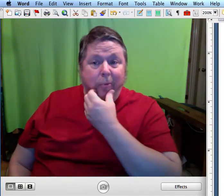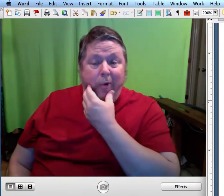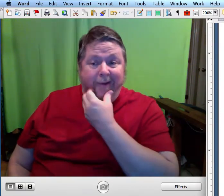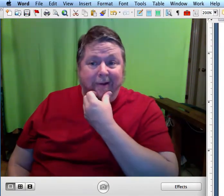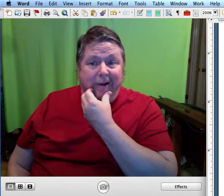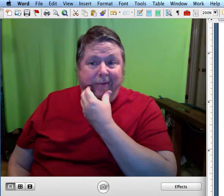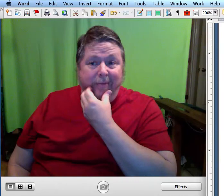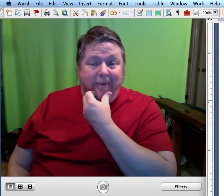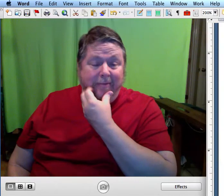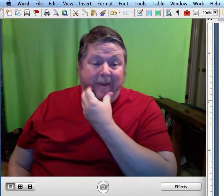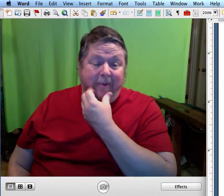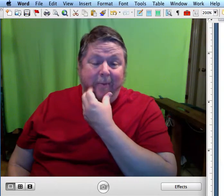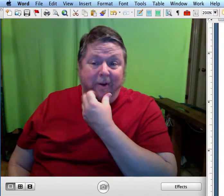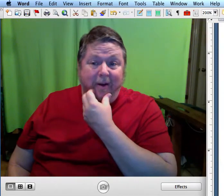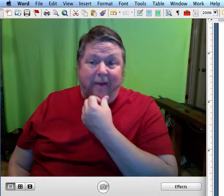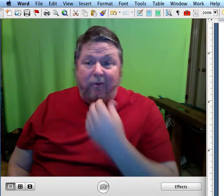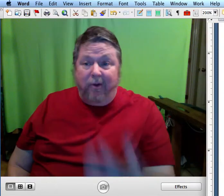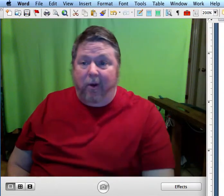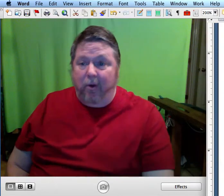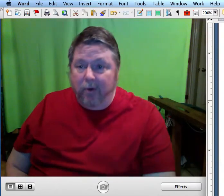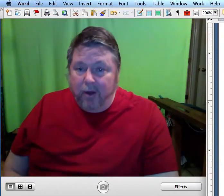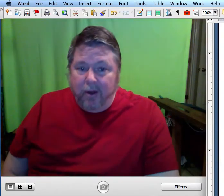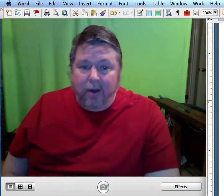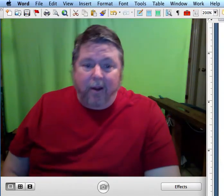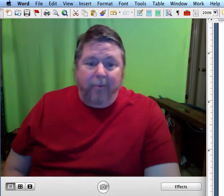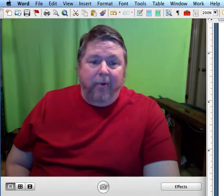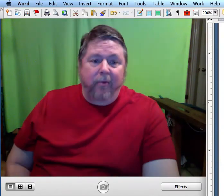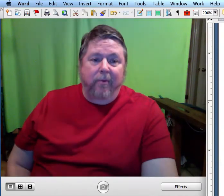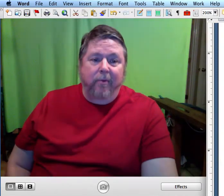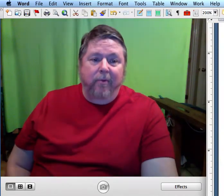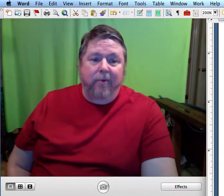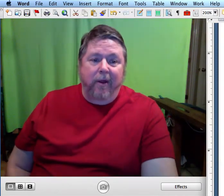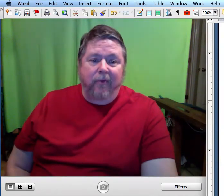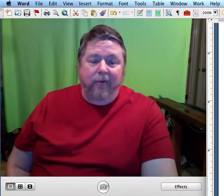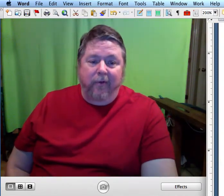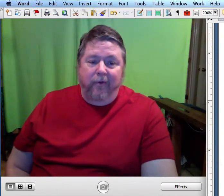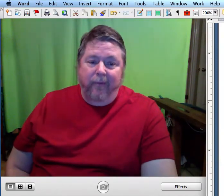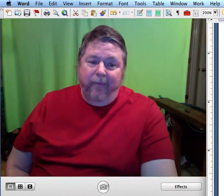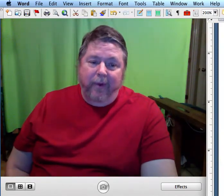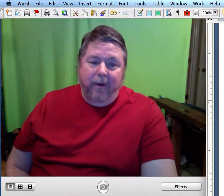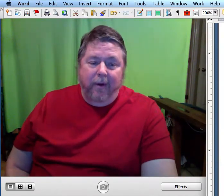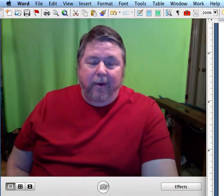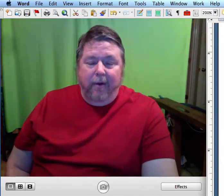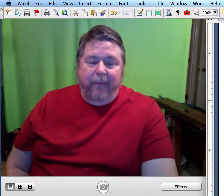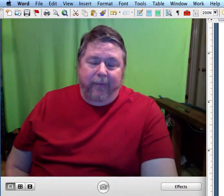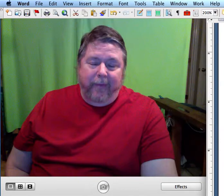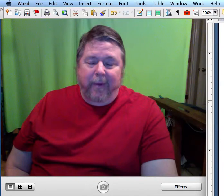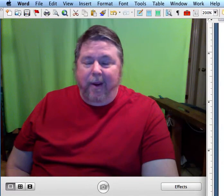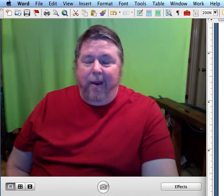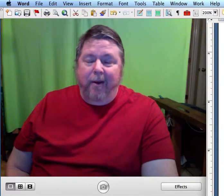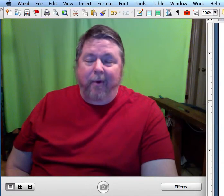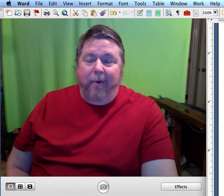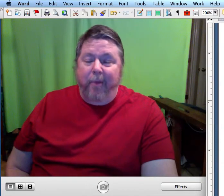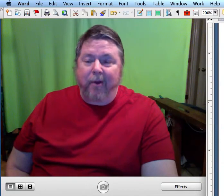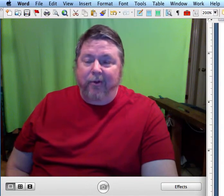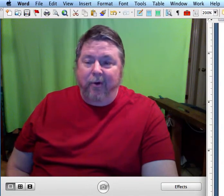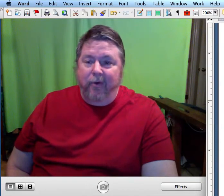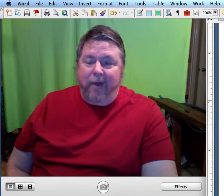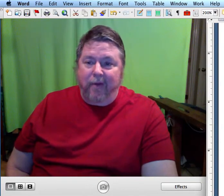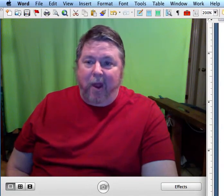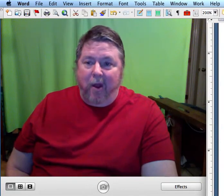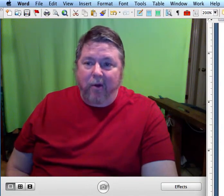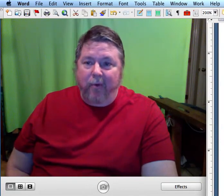cut your points, and I'm tempted to give you 0, but we'll see if I don't want to punish